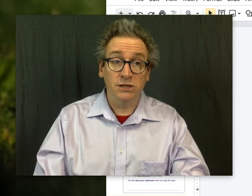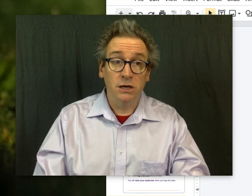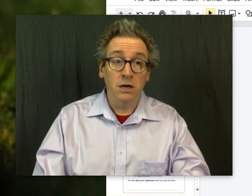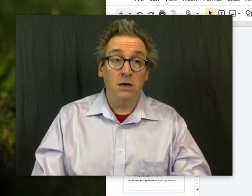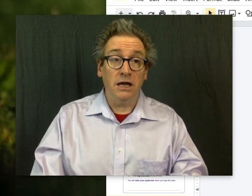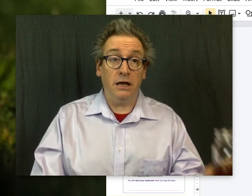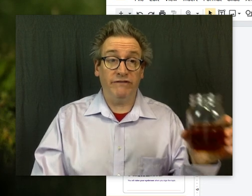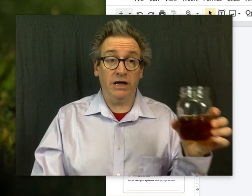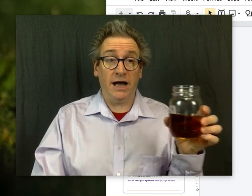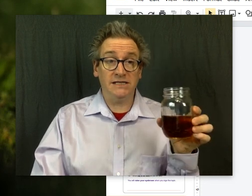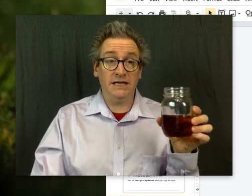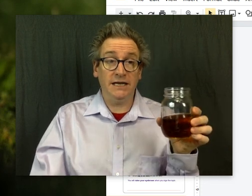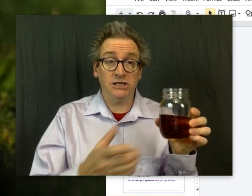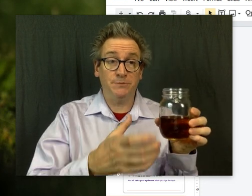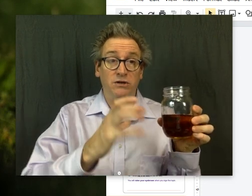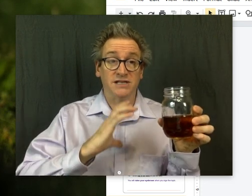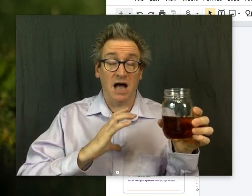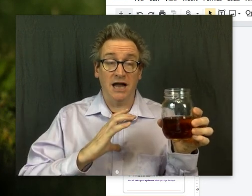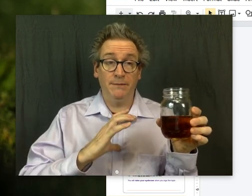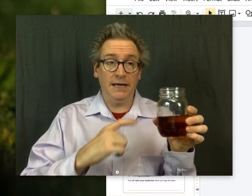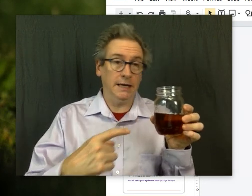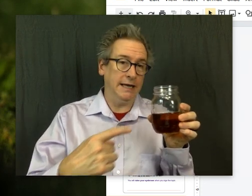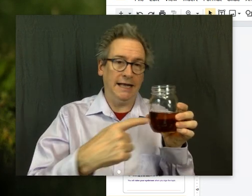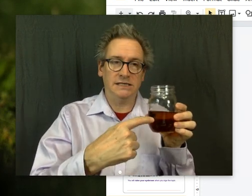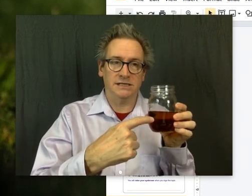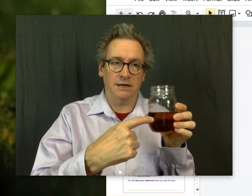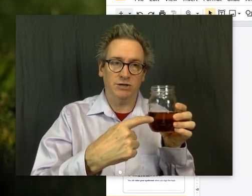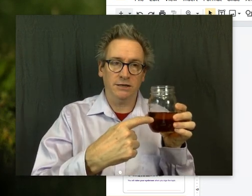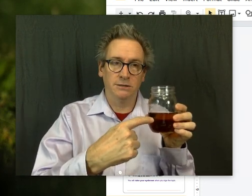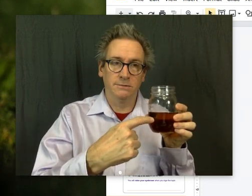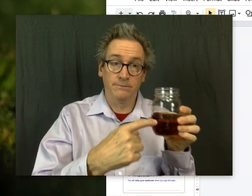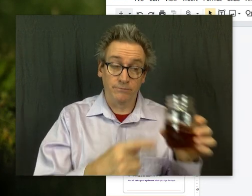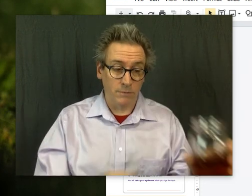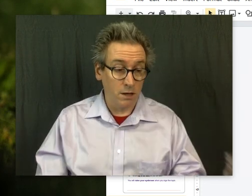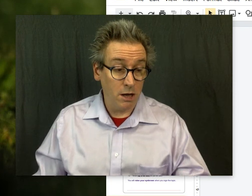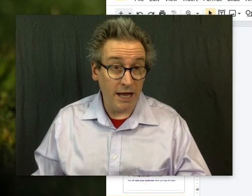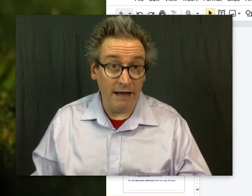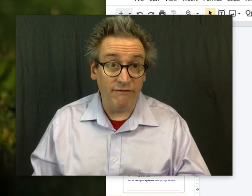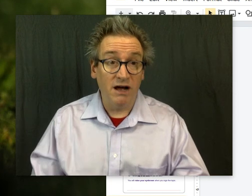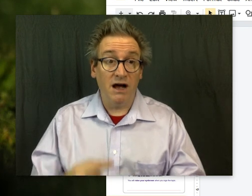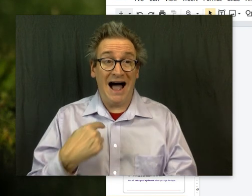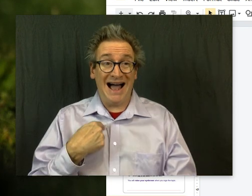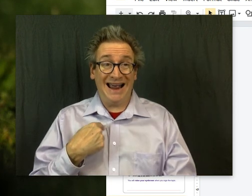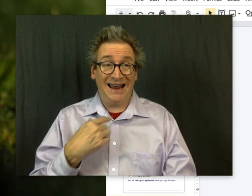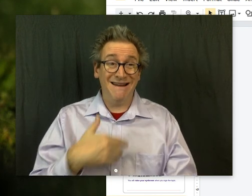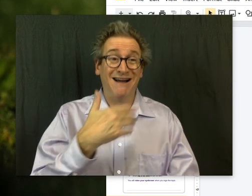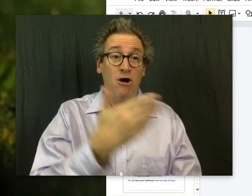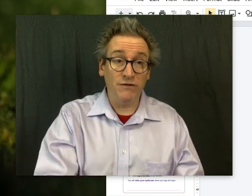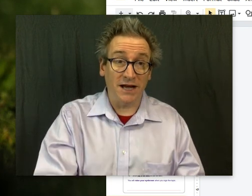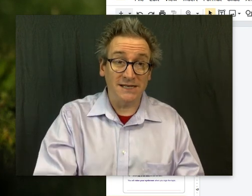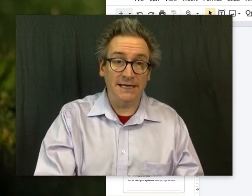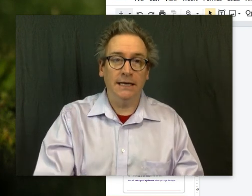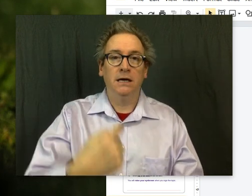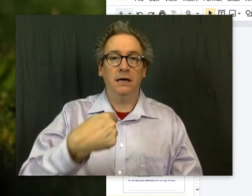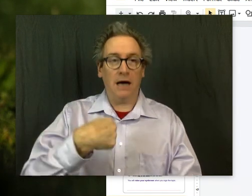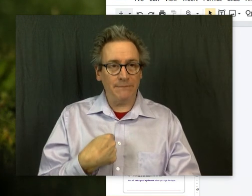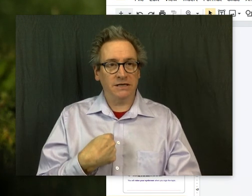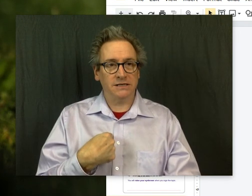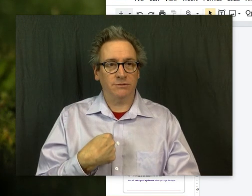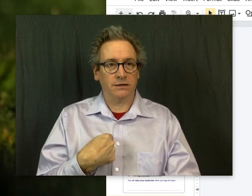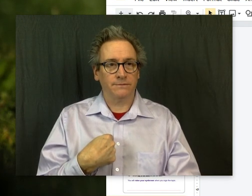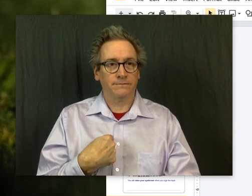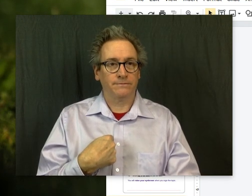happens, if the iced tea spills on me, it's the subject. If I knock over the iced tea,